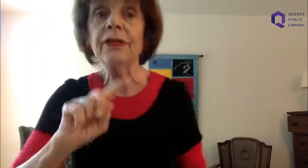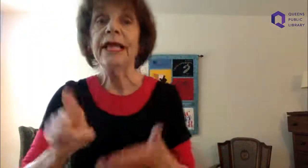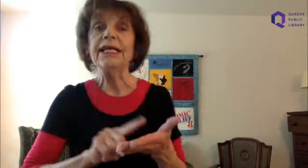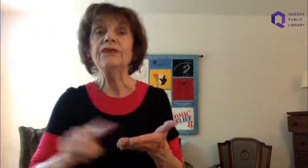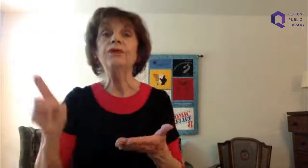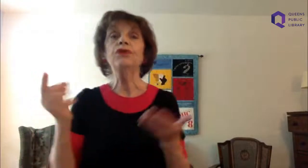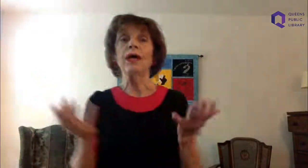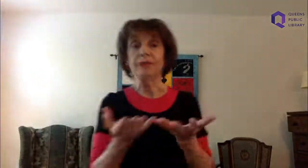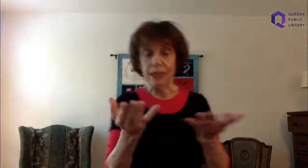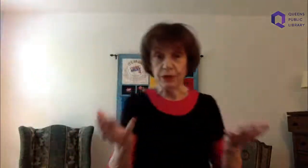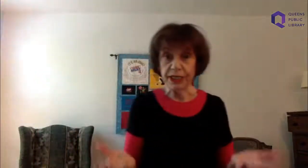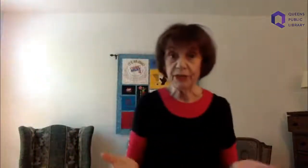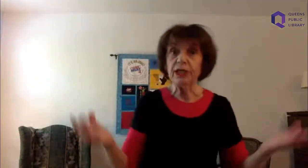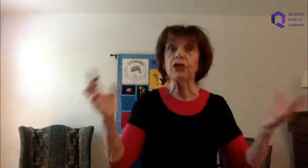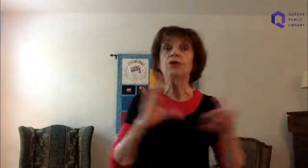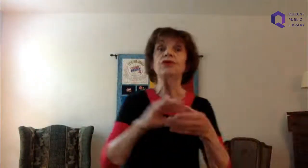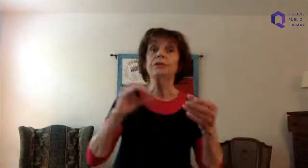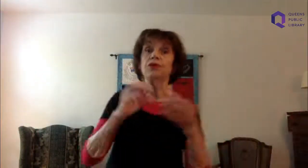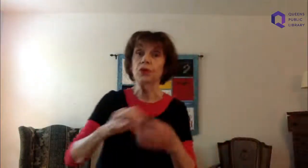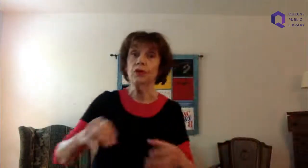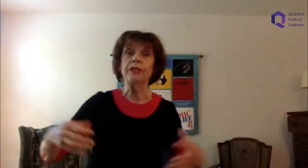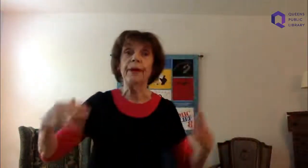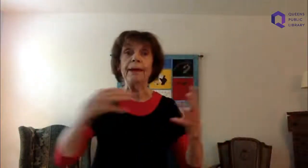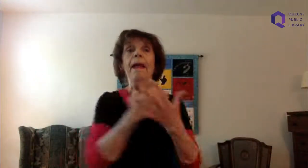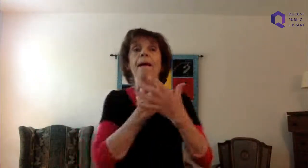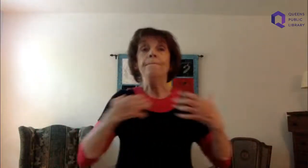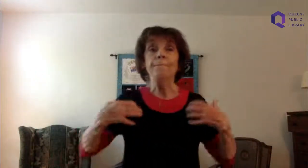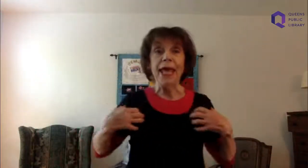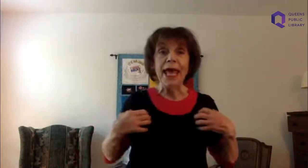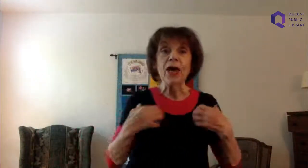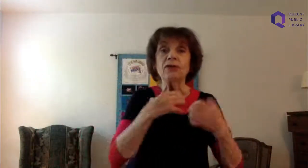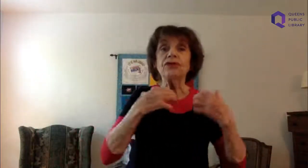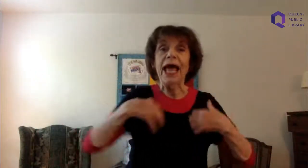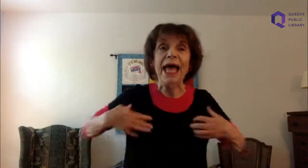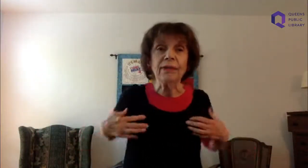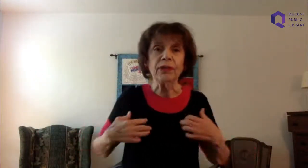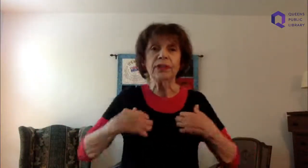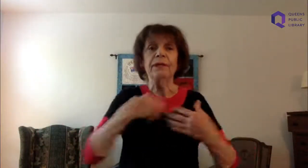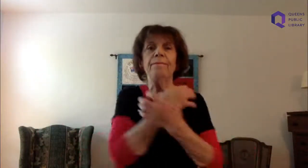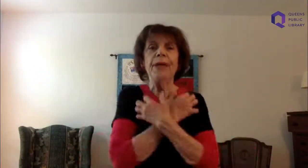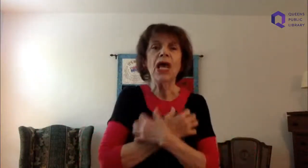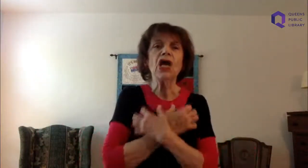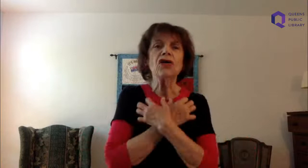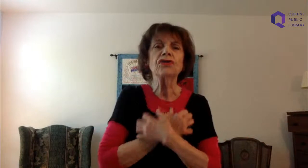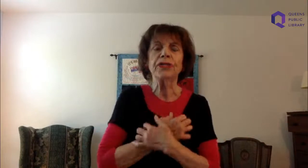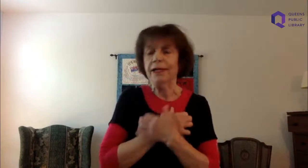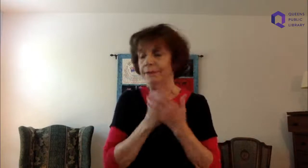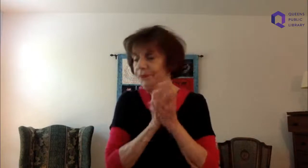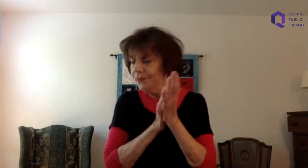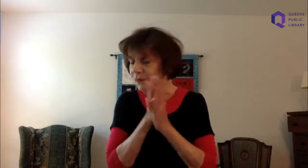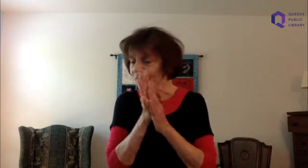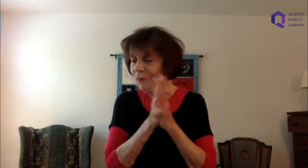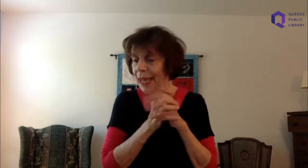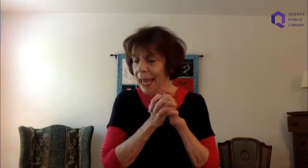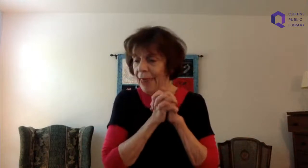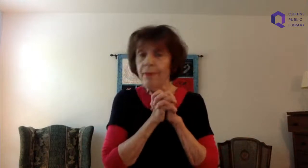The last few times I was here, I told you some stories about bears, animals, like bears and the